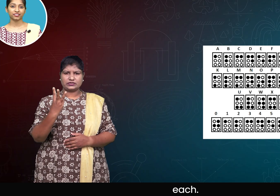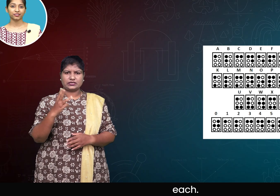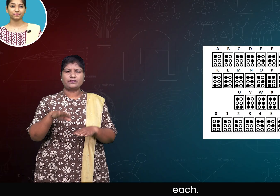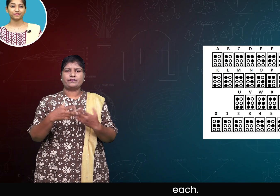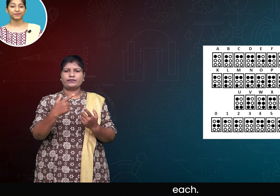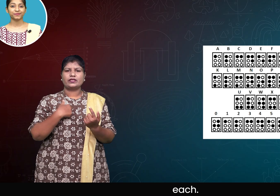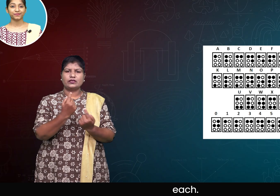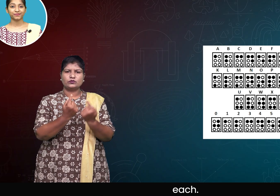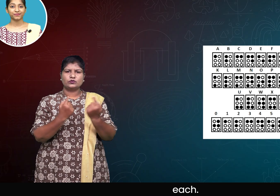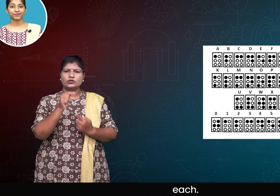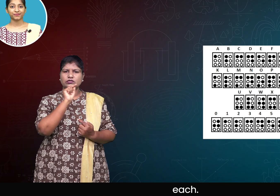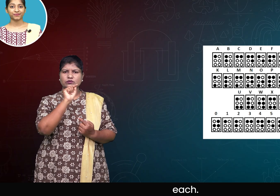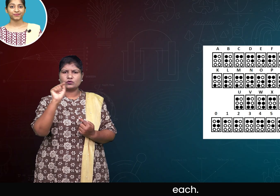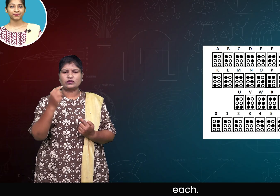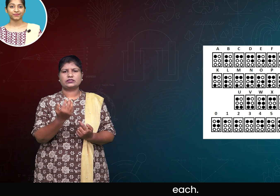each.